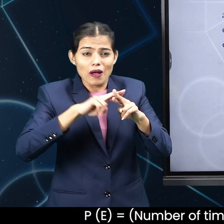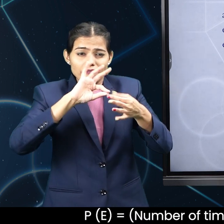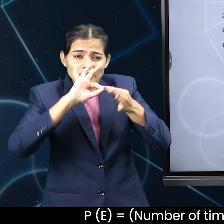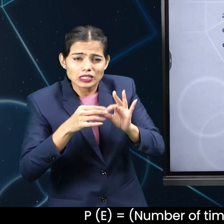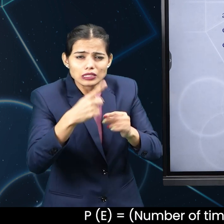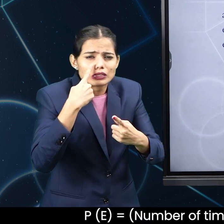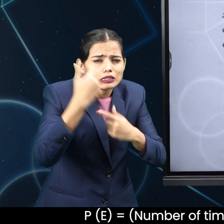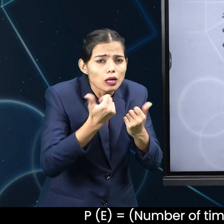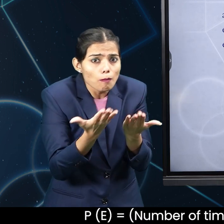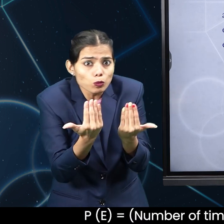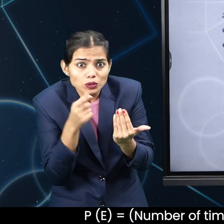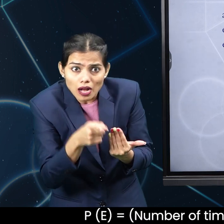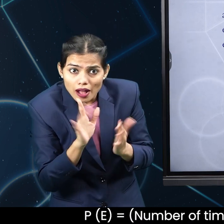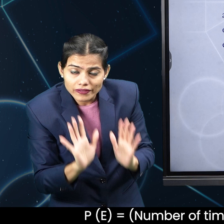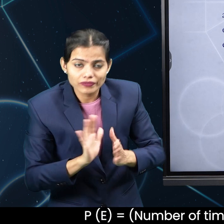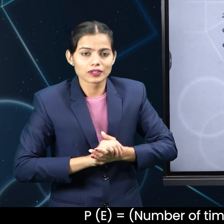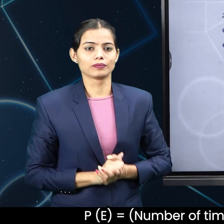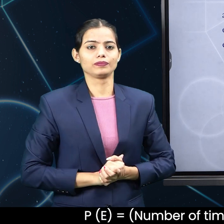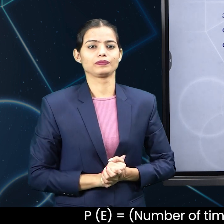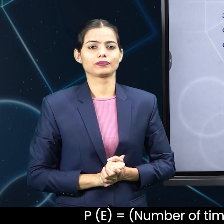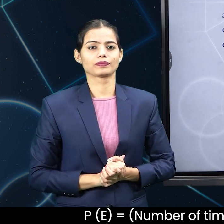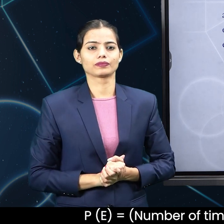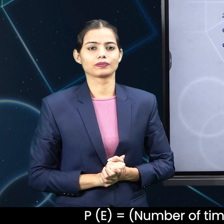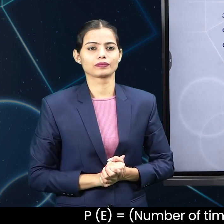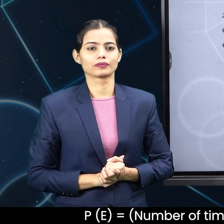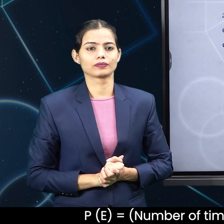P of E is equal to number of times an event occurs